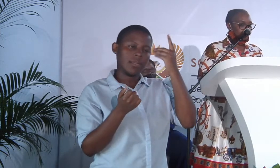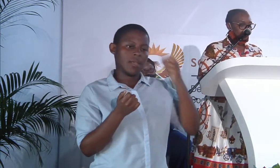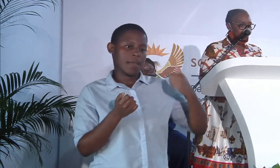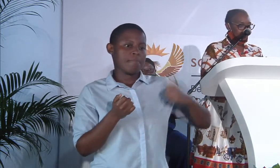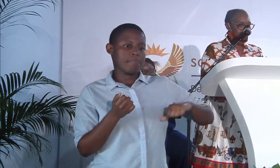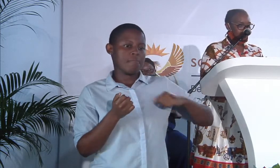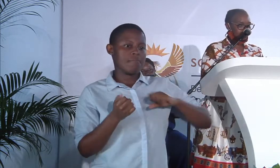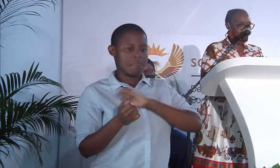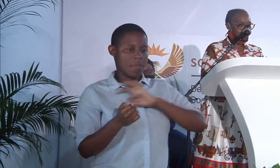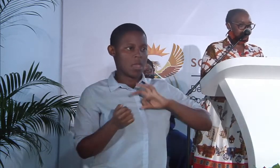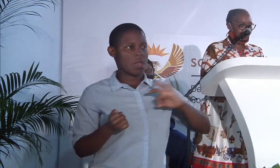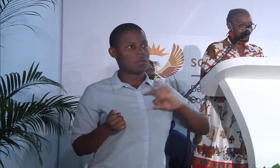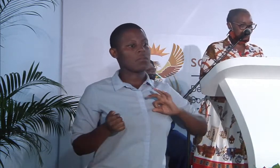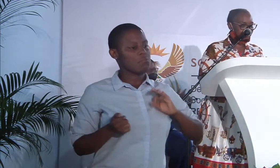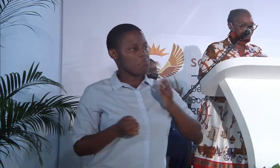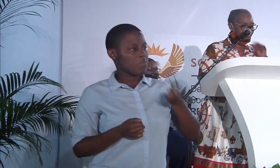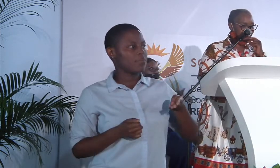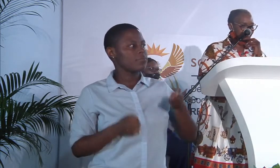Okay,